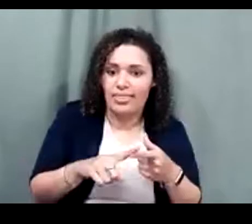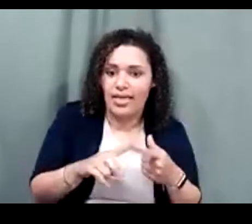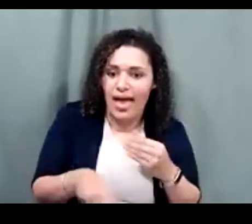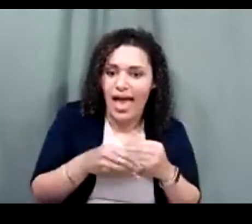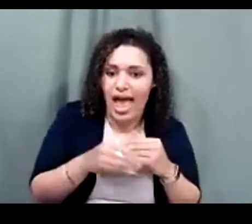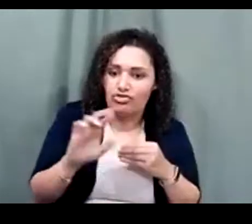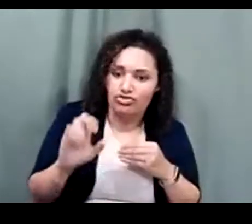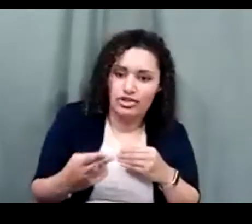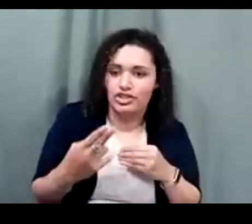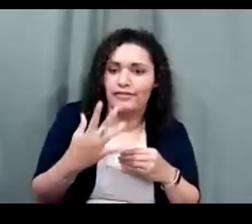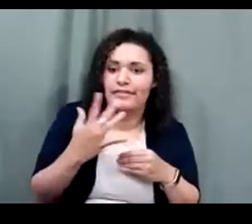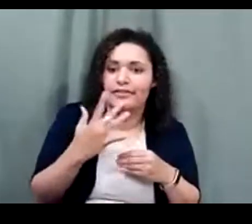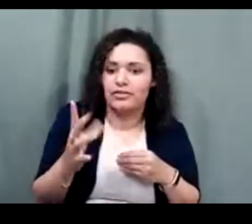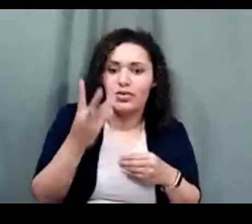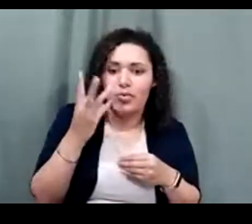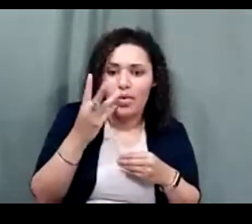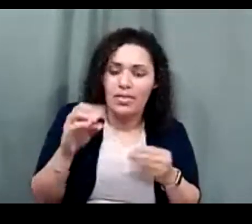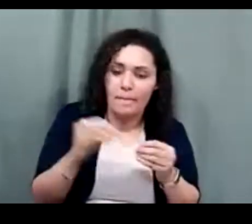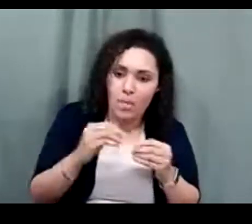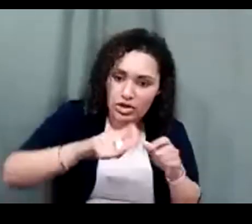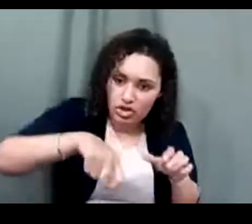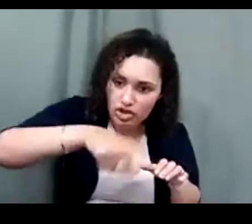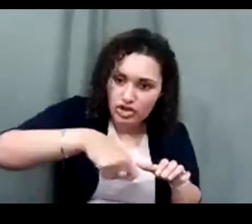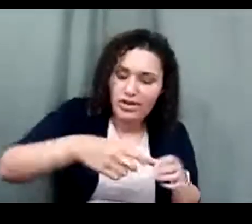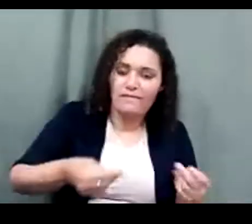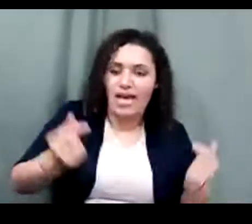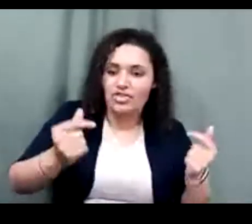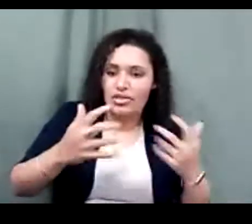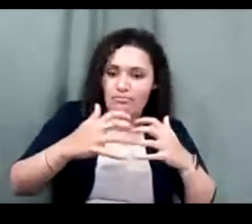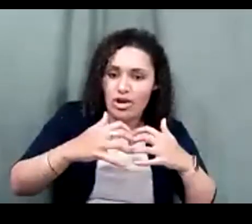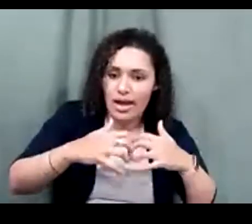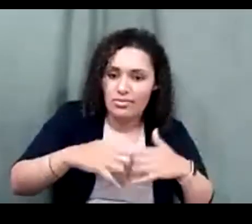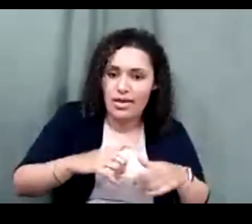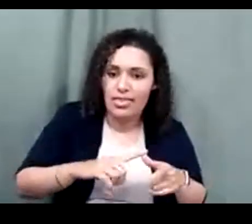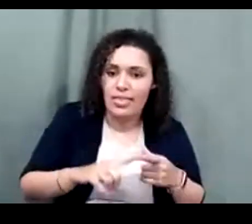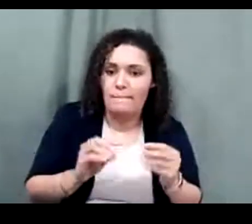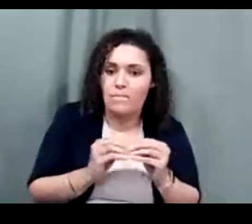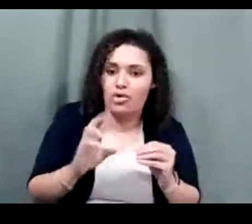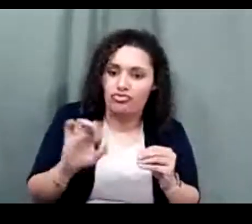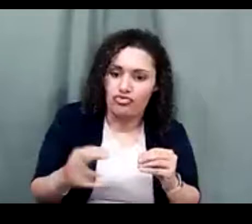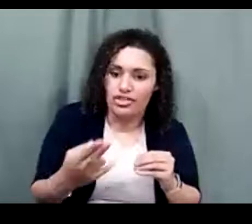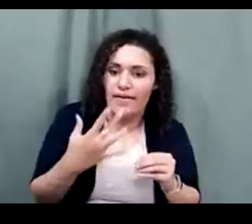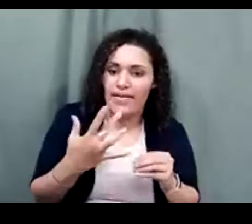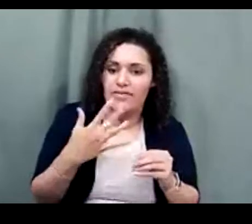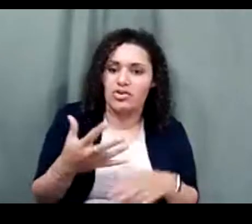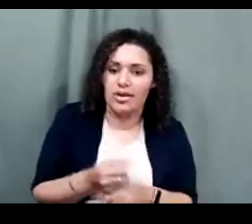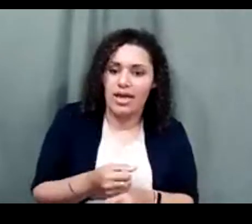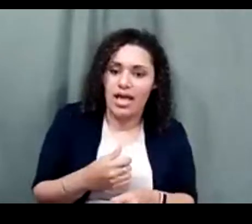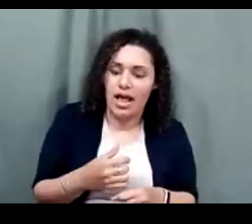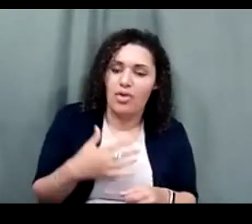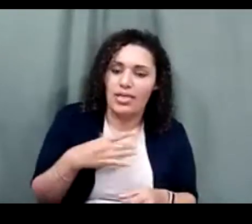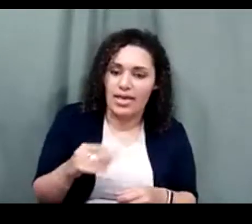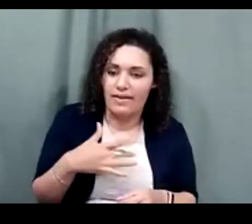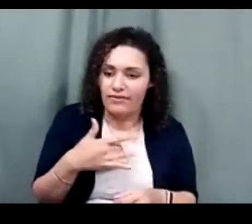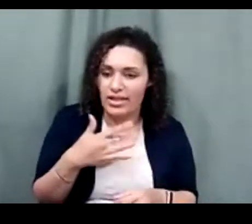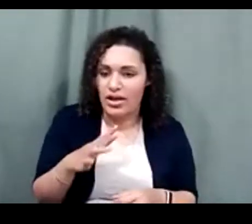So the more you stir them, the faster they break down and the more richness you get. And we like that. We like that feeling in our white wine. So